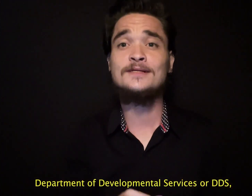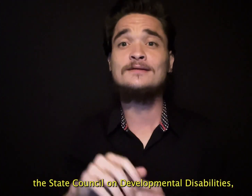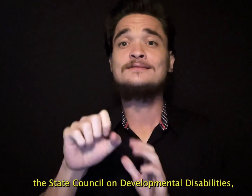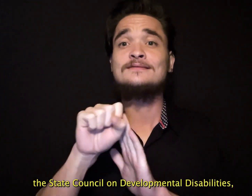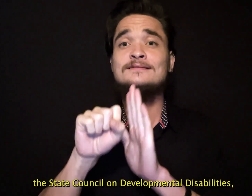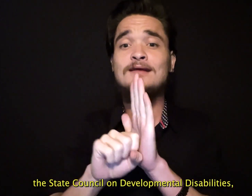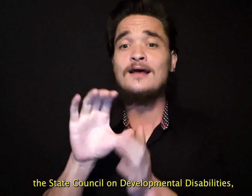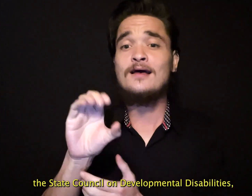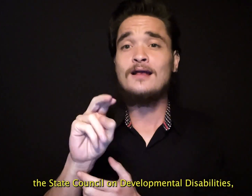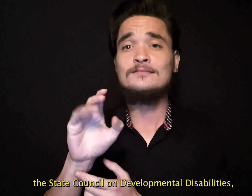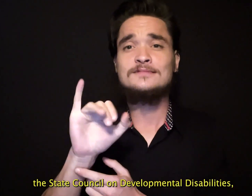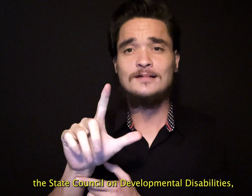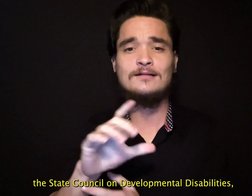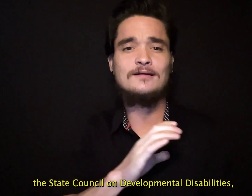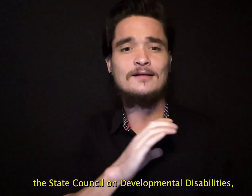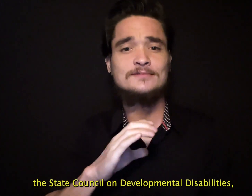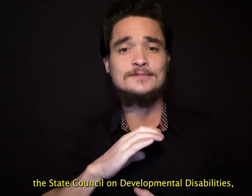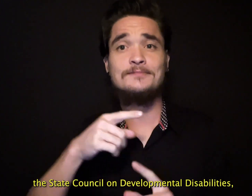the State Council on Developmental Disabilities,